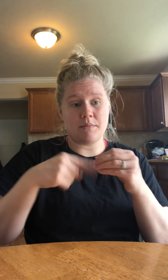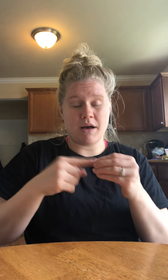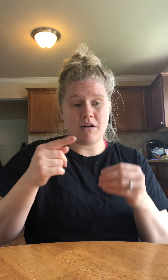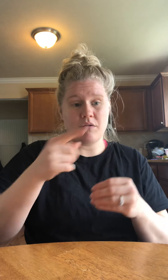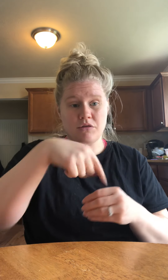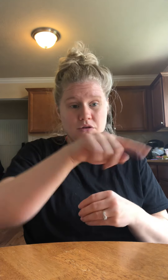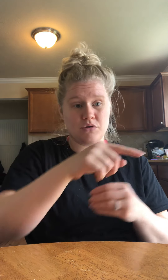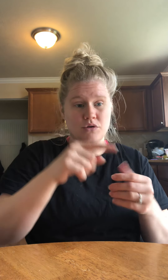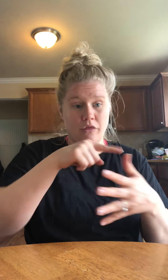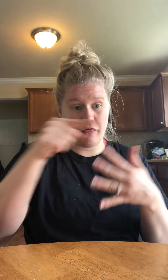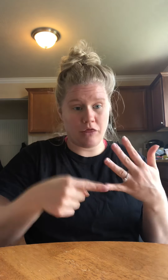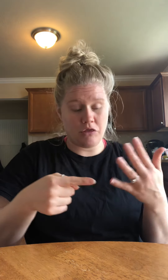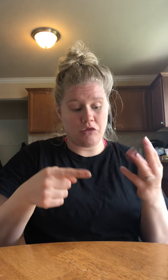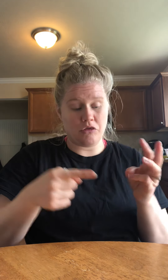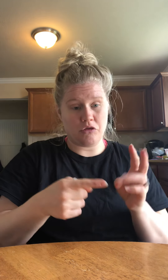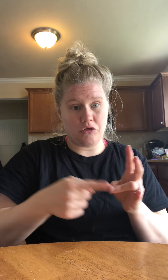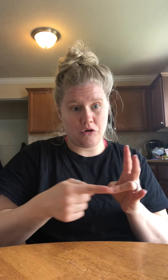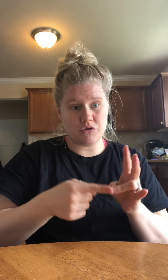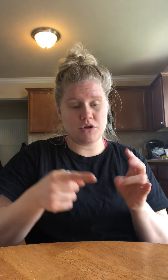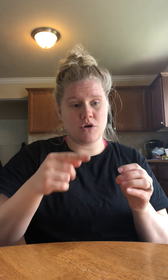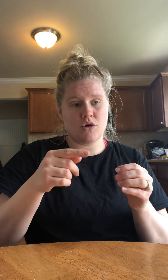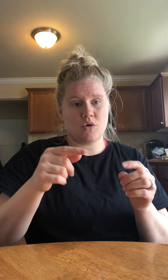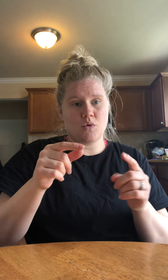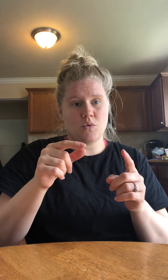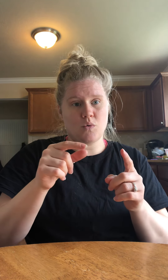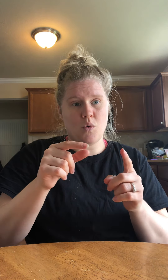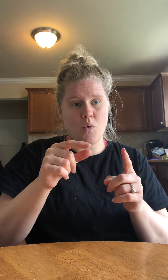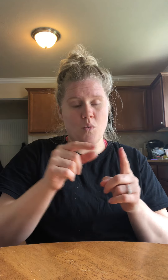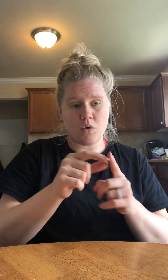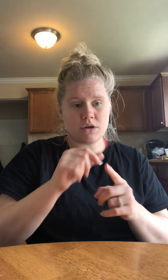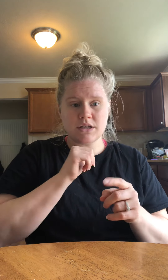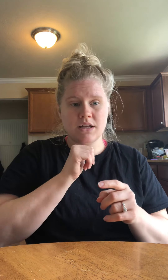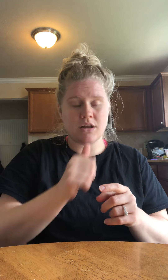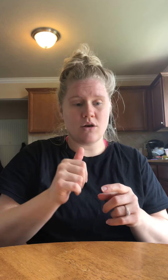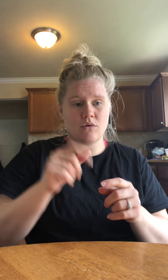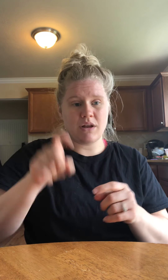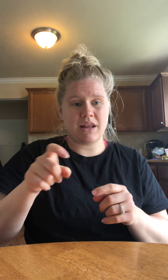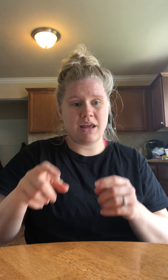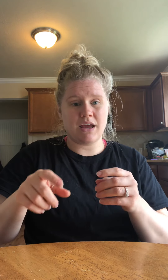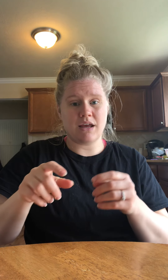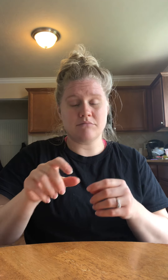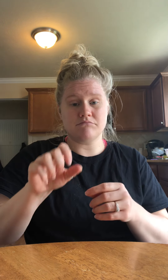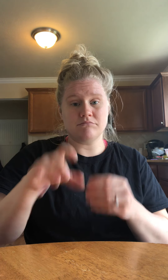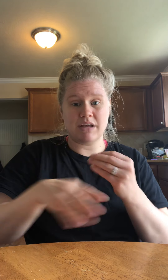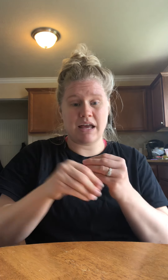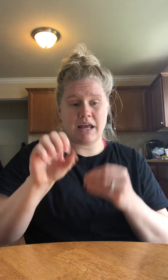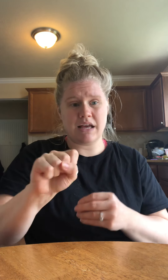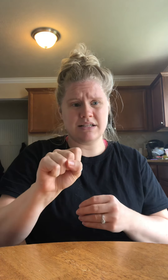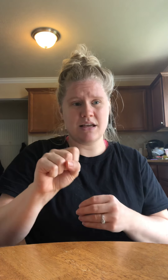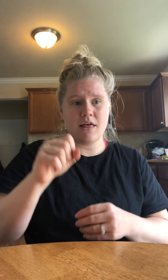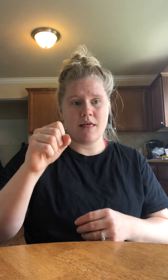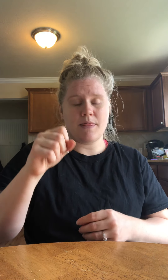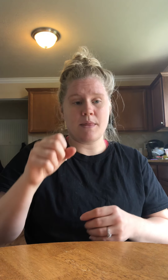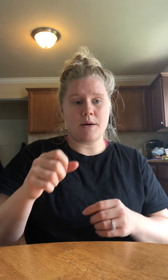as a plural. So the plural of foot is not foots, the plural of woman is not womans, the plural